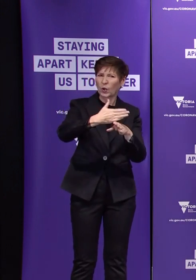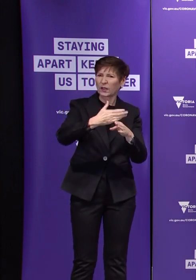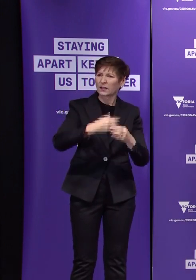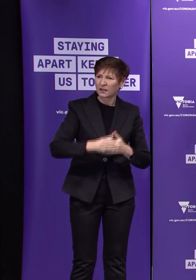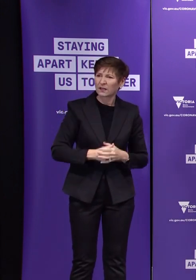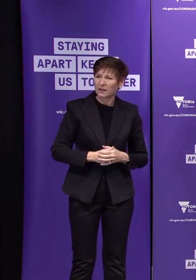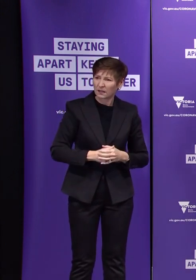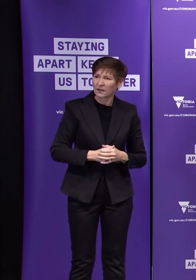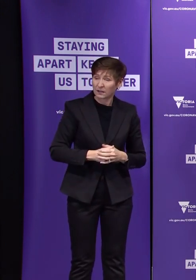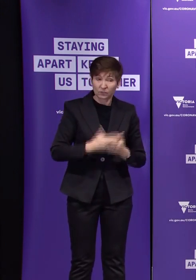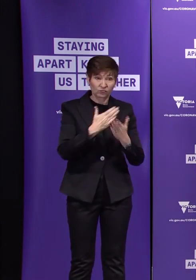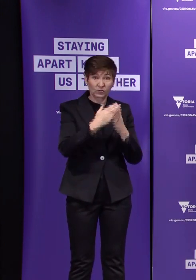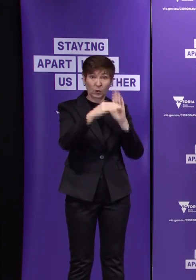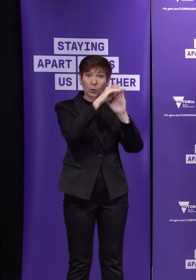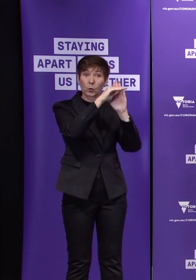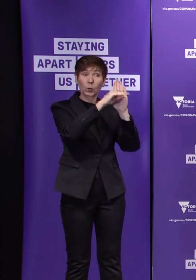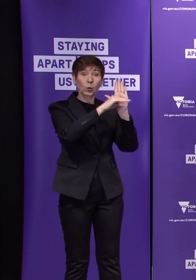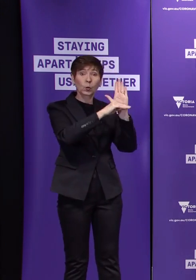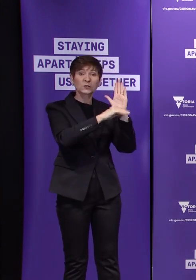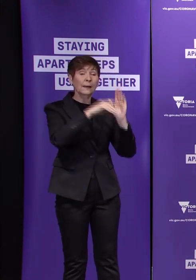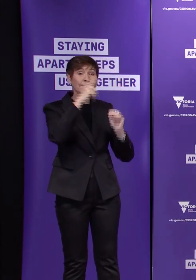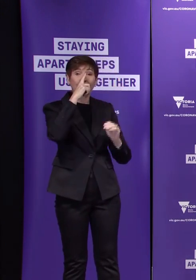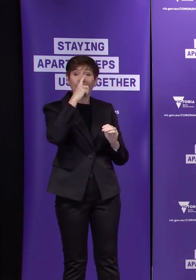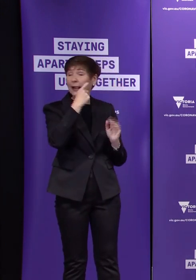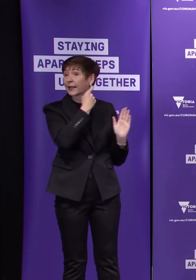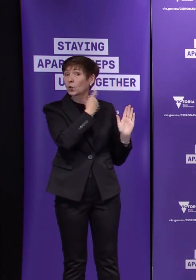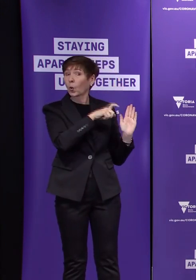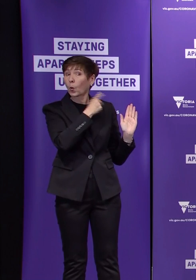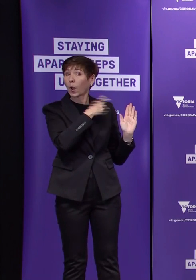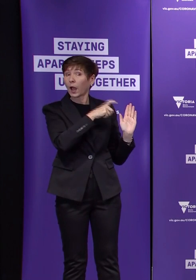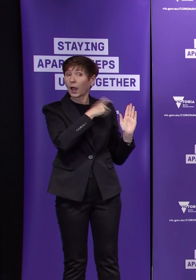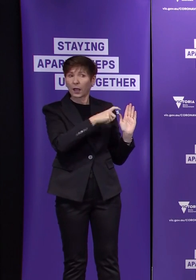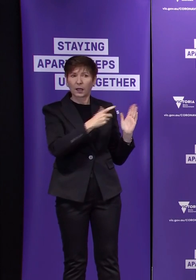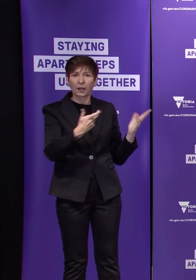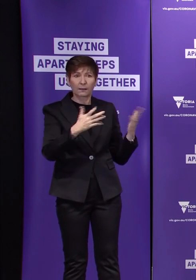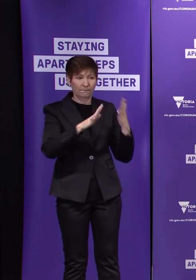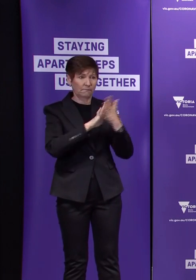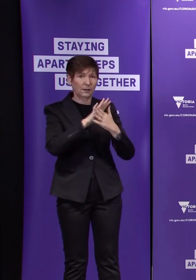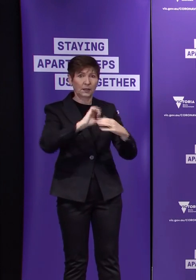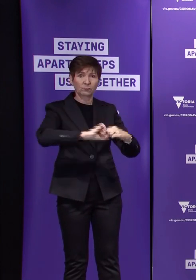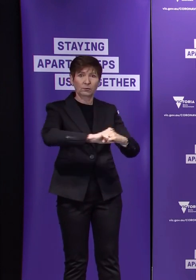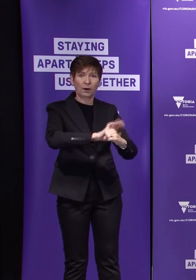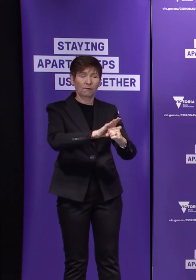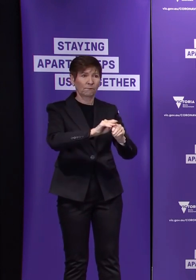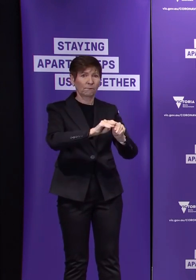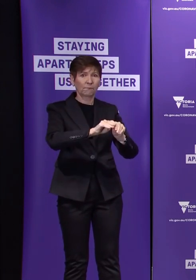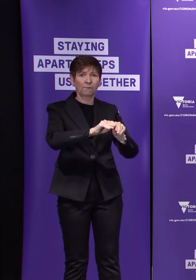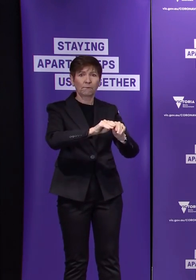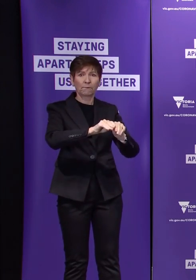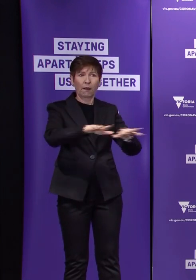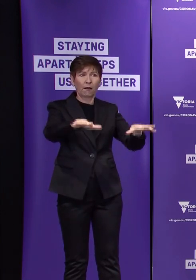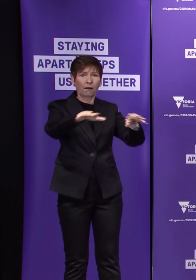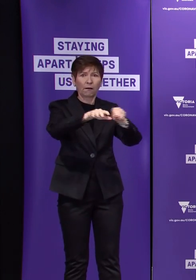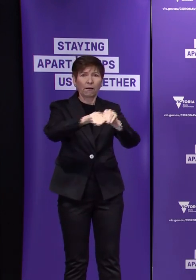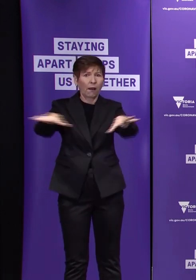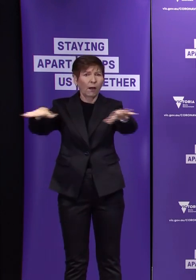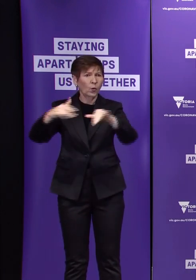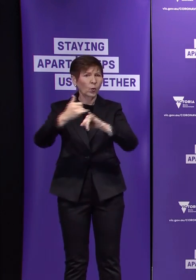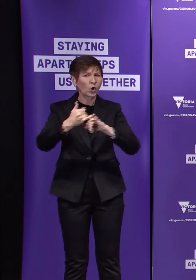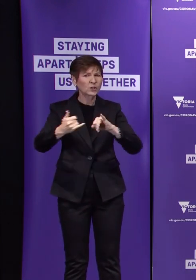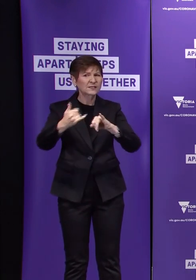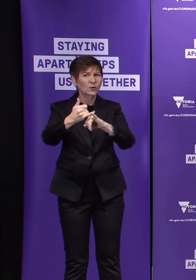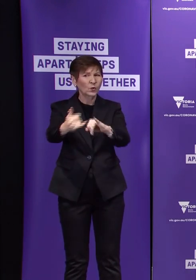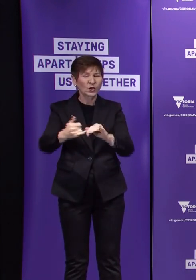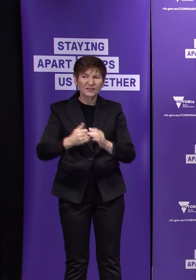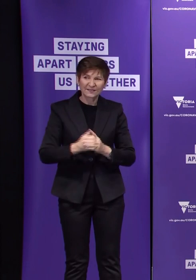rules, if they're not followed, that'll just mean numbers don't go down, and we keep having days like this where we've got many, many